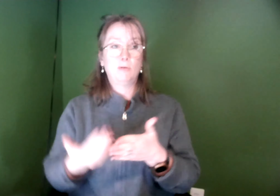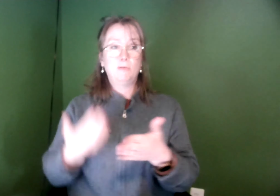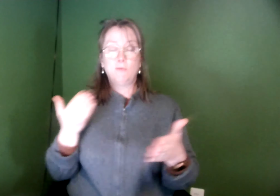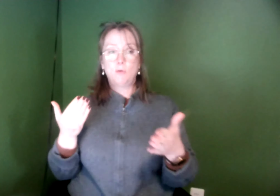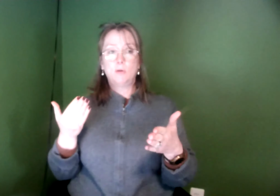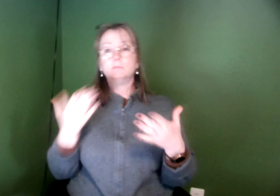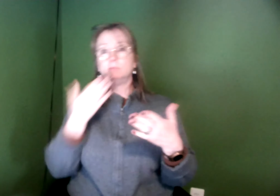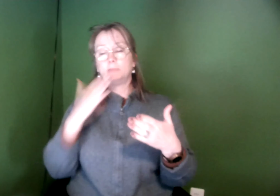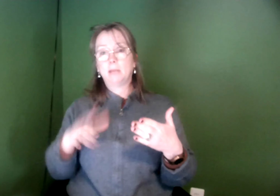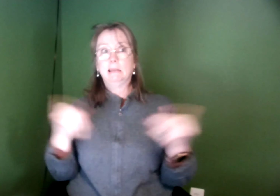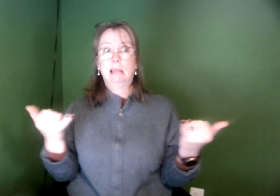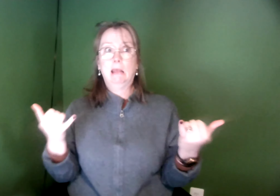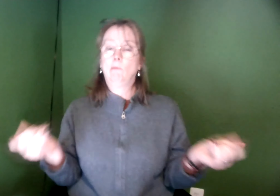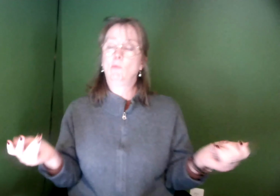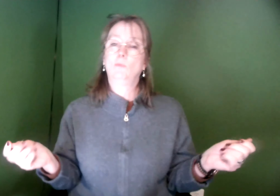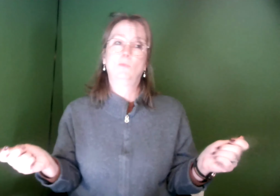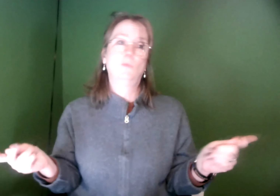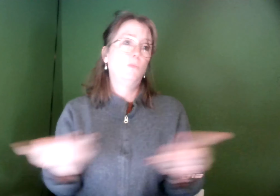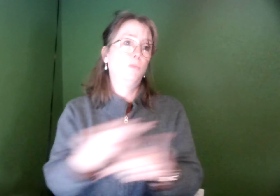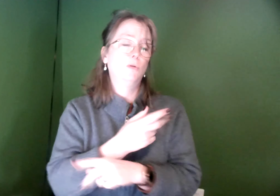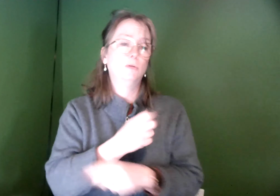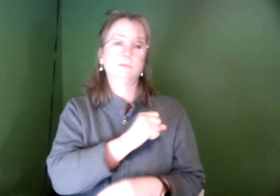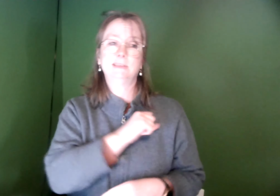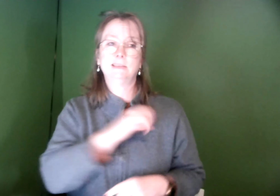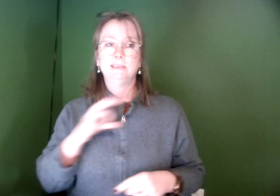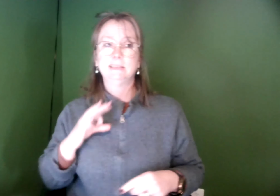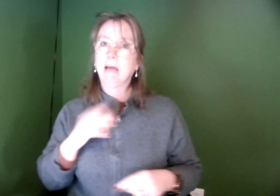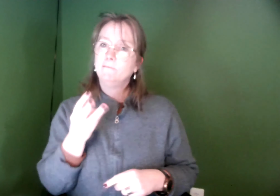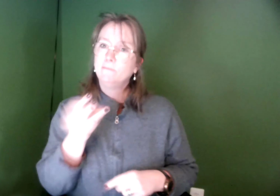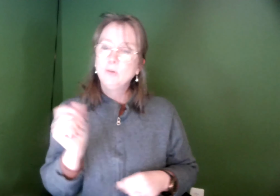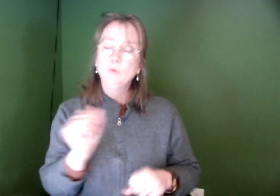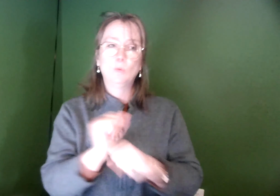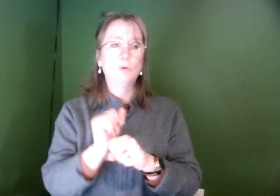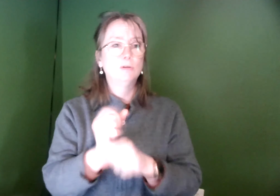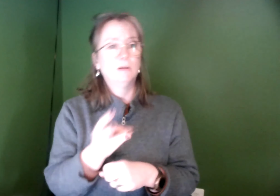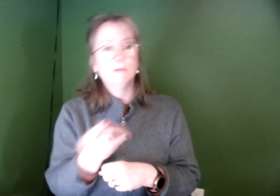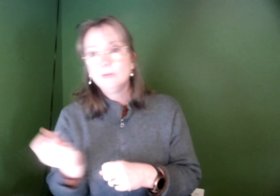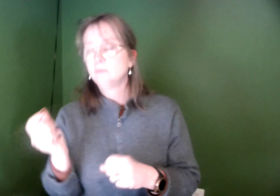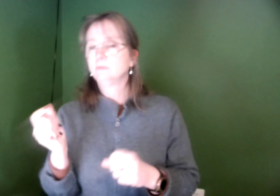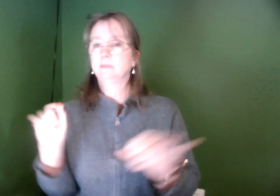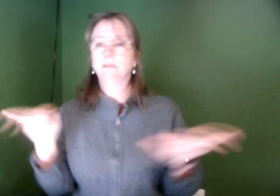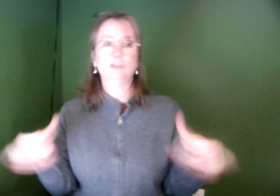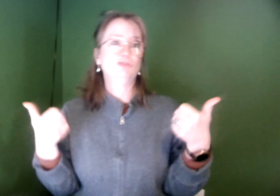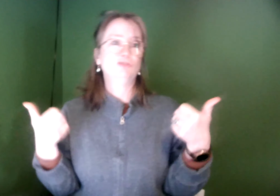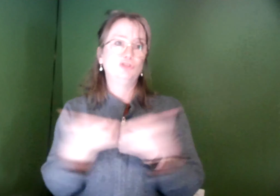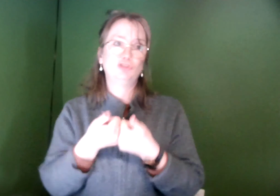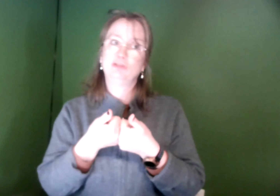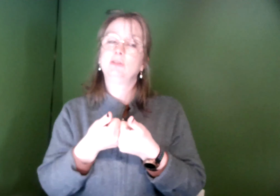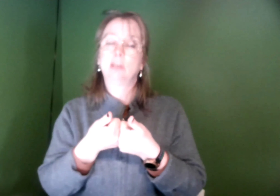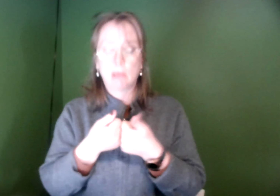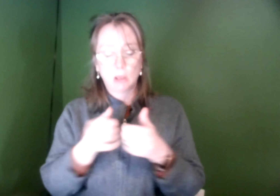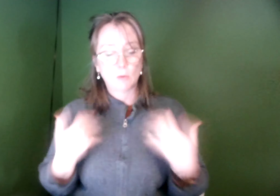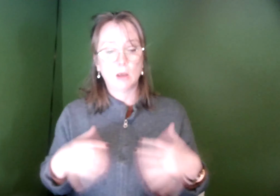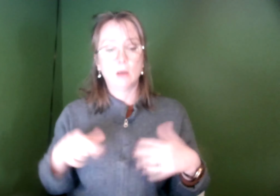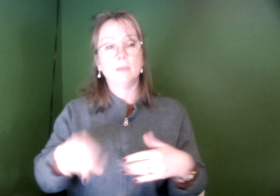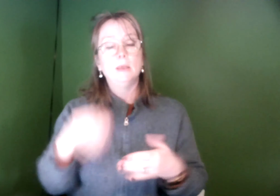short on, the shortage of staff, the workforce, those kinds of things. We had those real challenges before, but this money, I think, can help